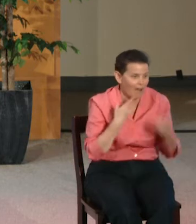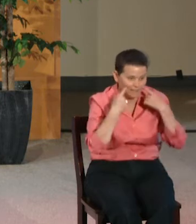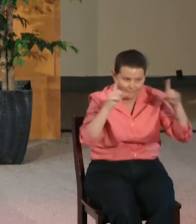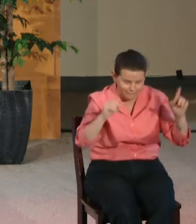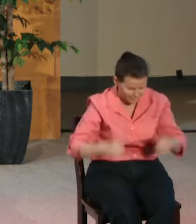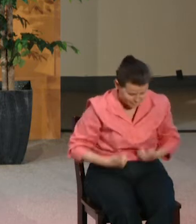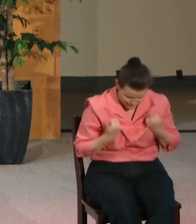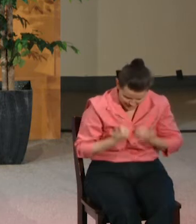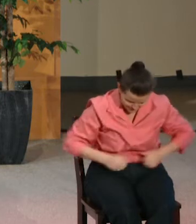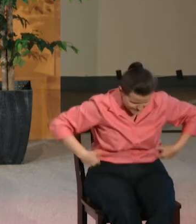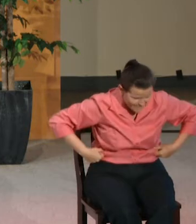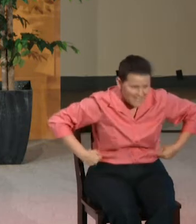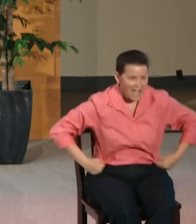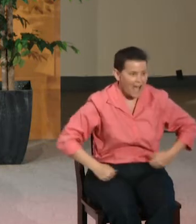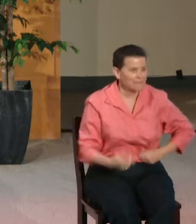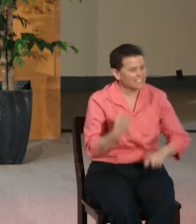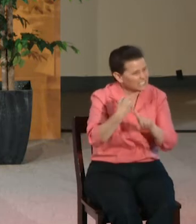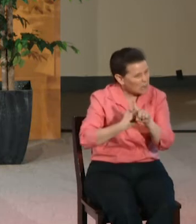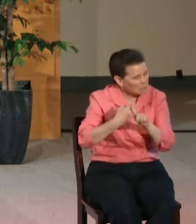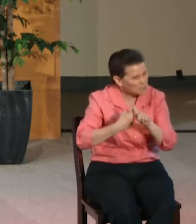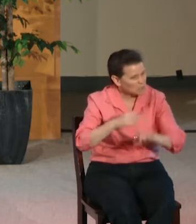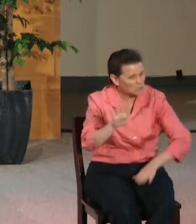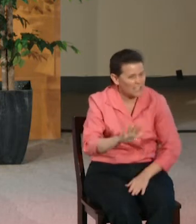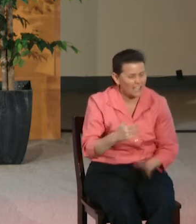you. It's the temperatures are somewhere in the like